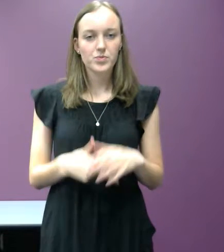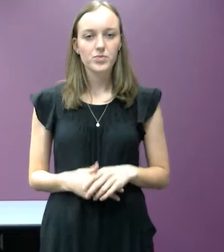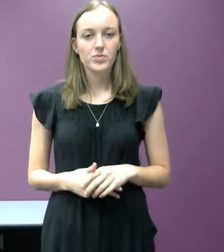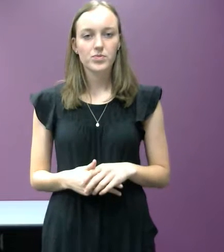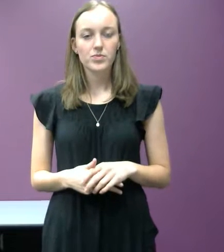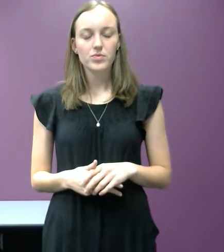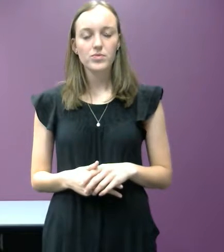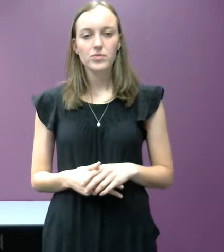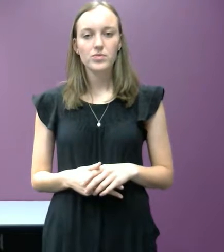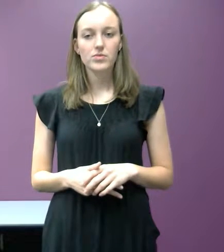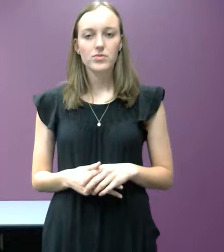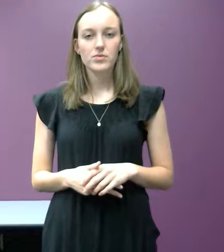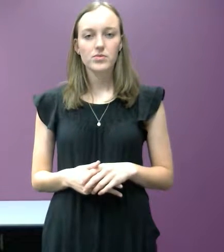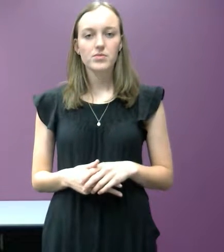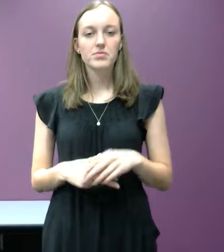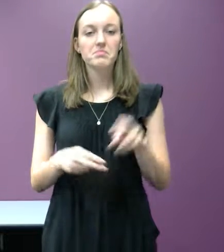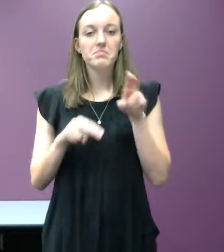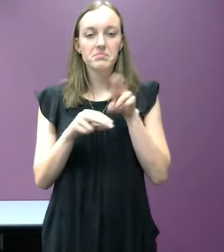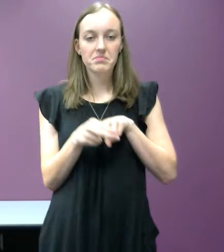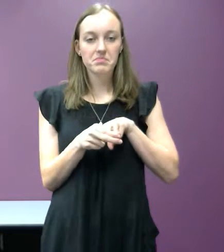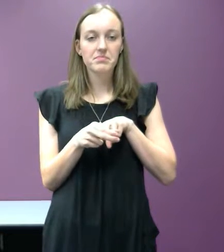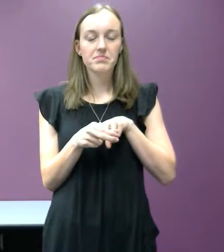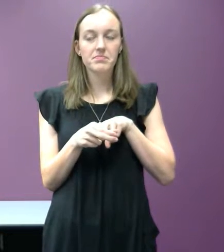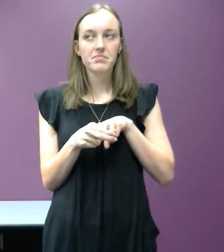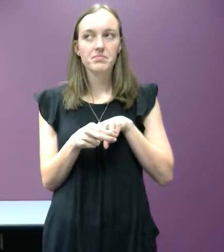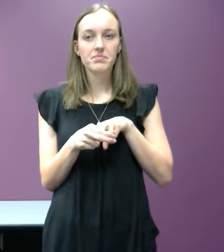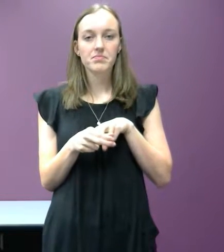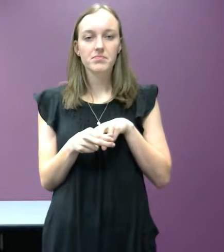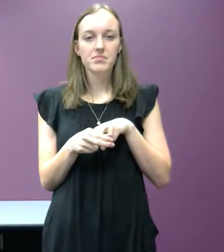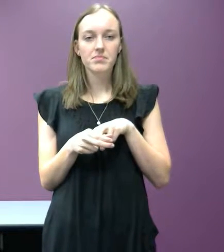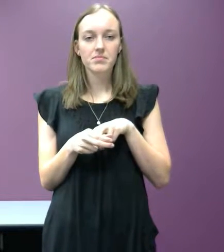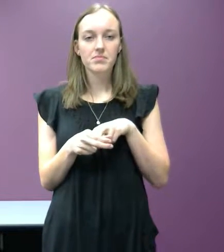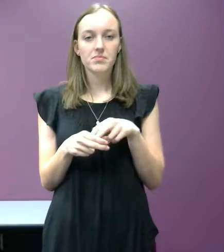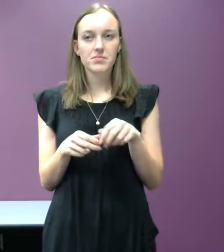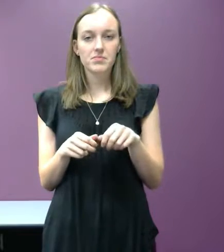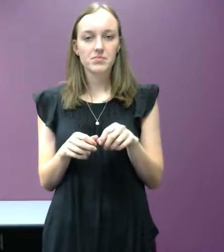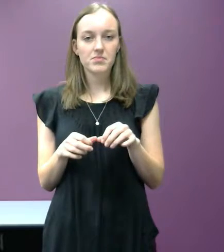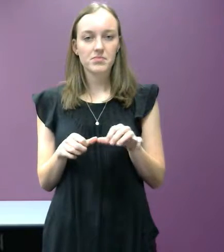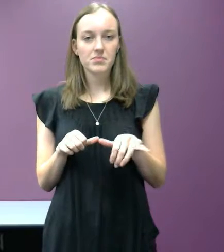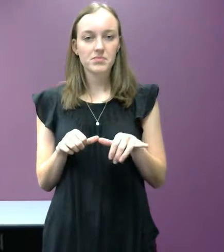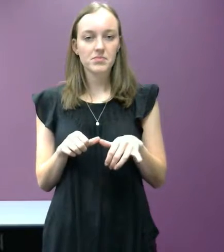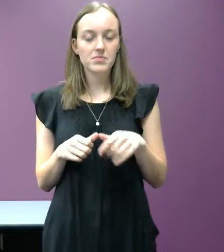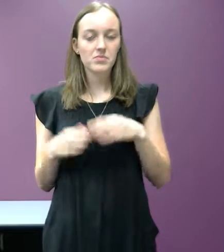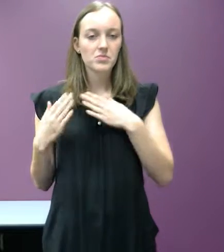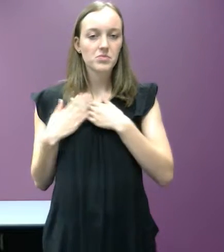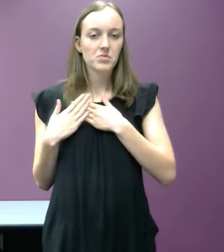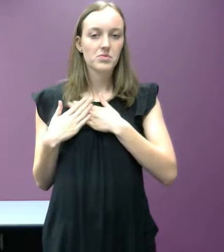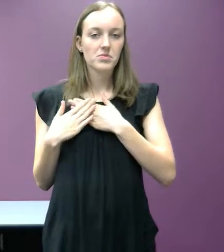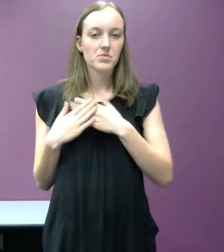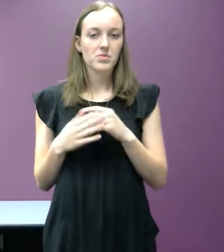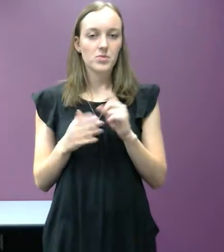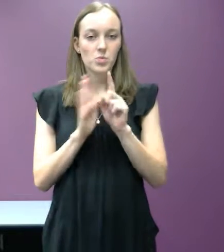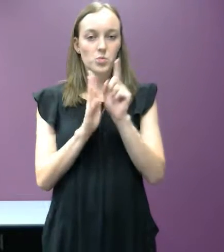We're going to just sit, and we're going to measure our heart rate for 1 minute to see how many times we